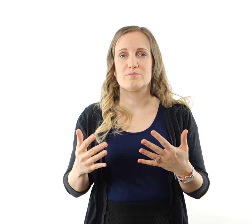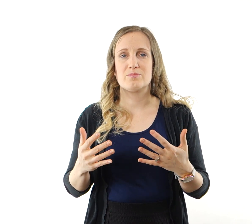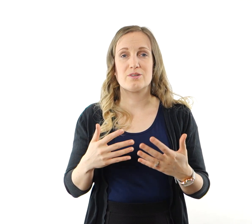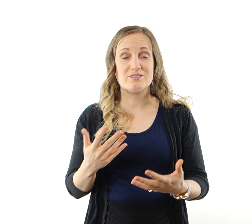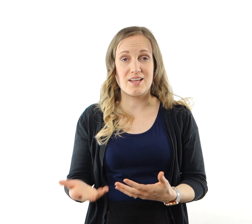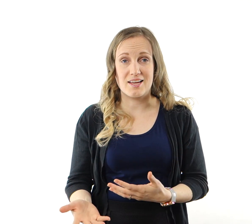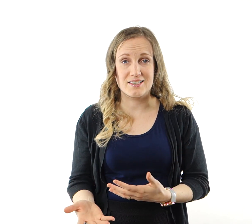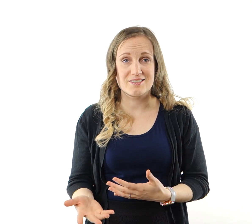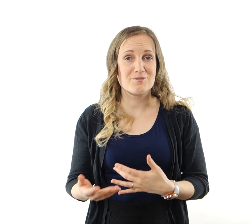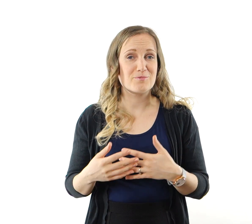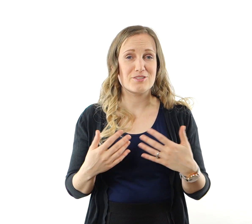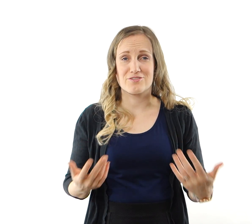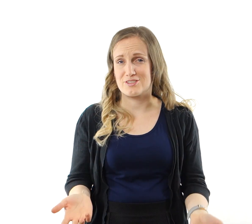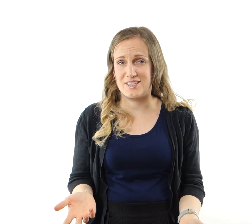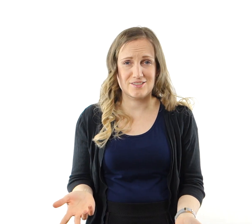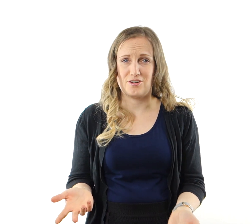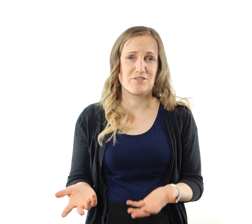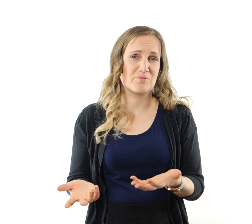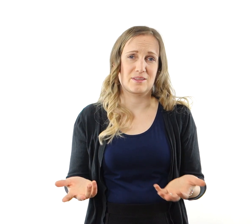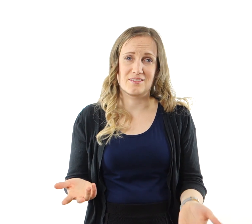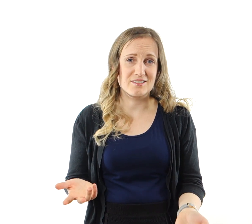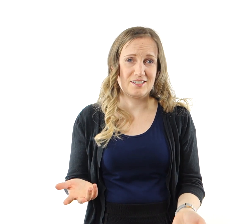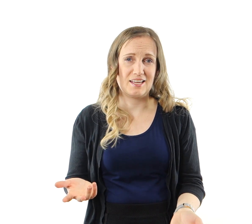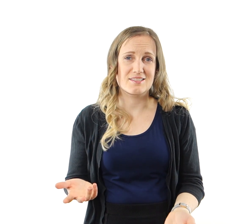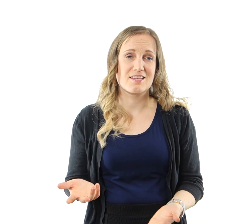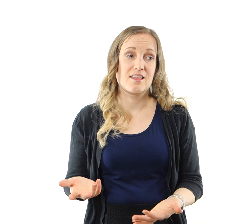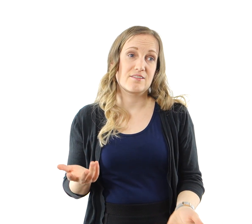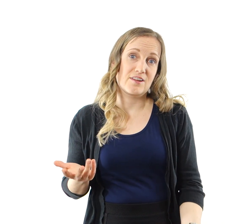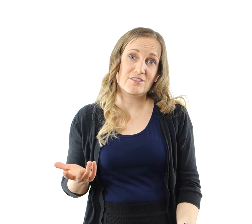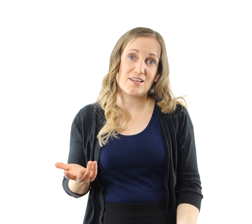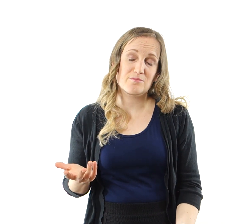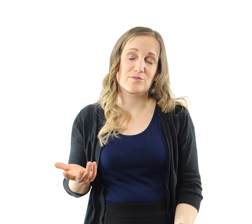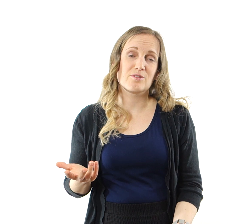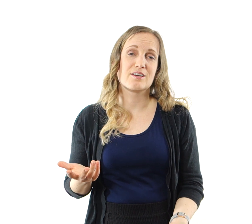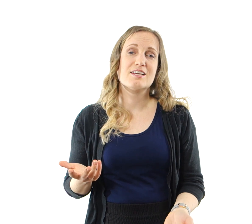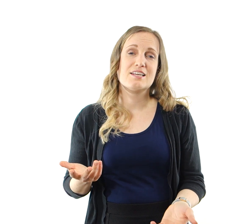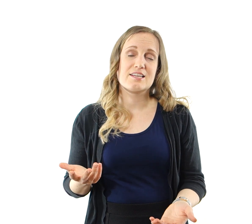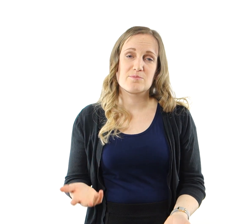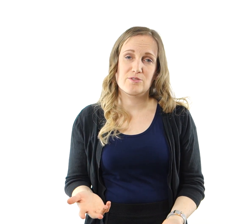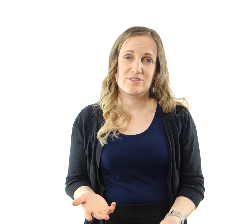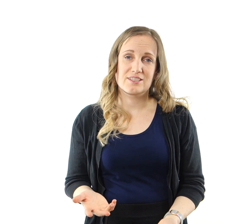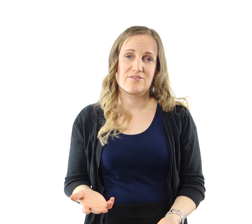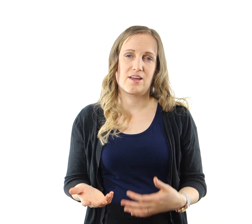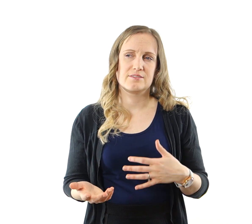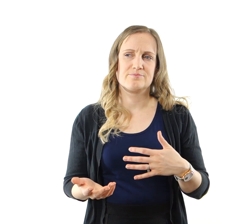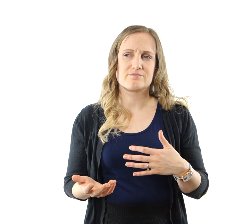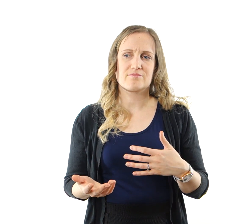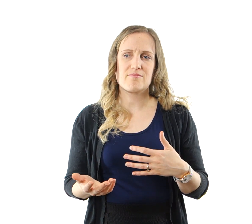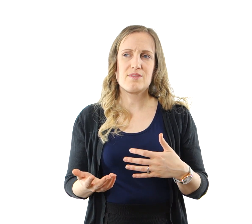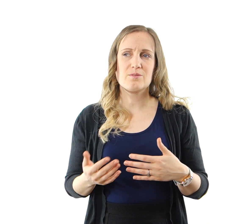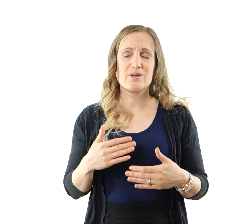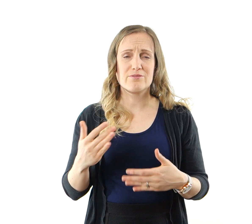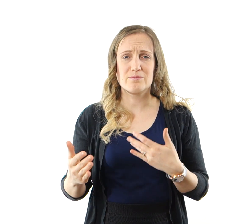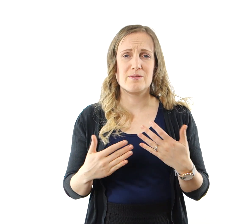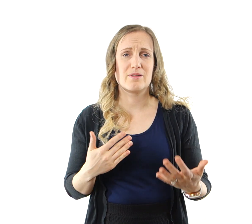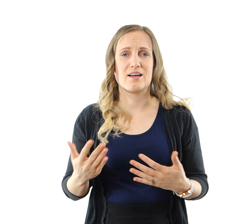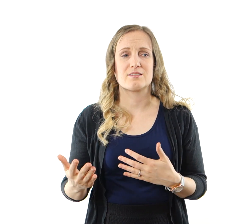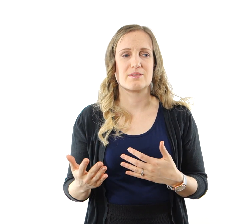per line when you're first getting started with the little kids that have never signed before is perfectly fine. Whenever people ask me, like, how